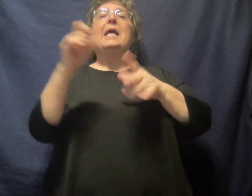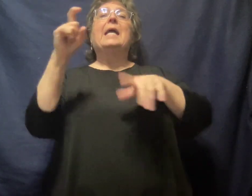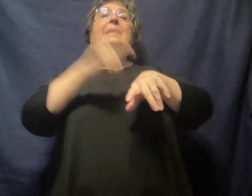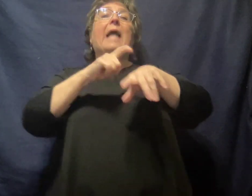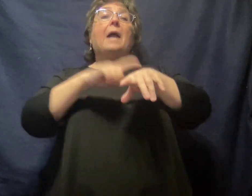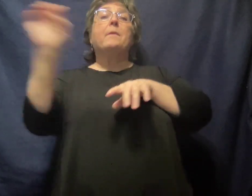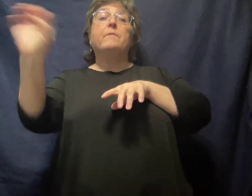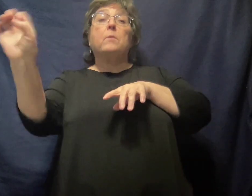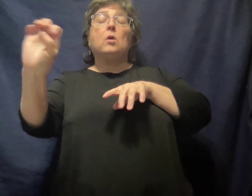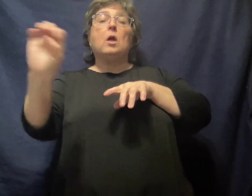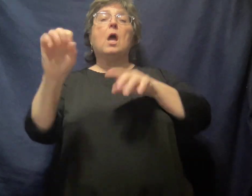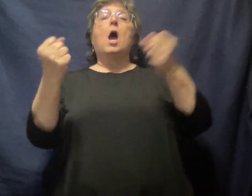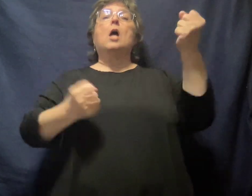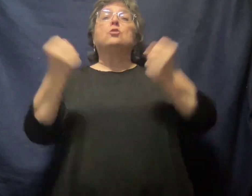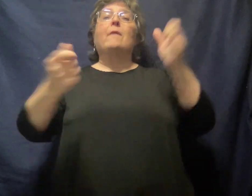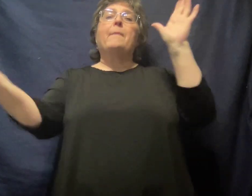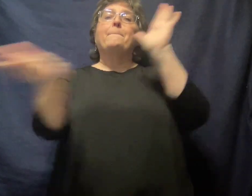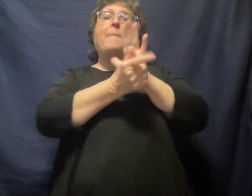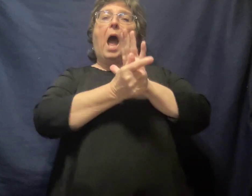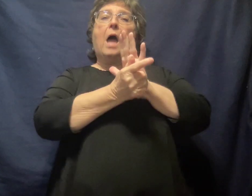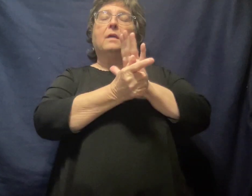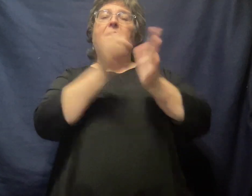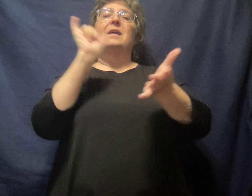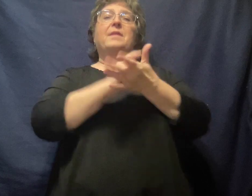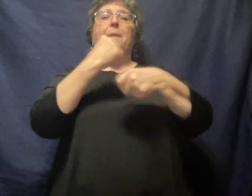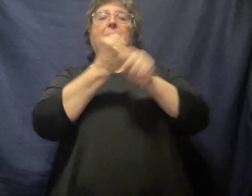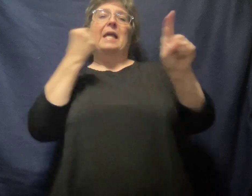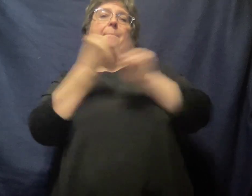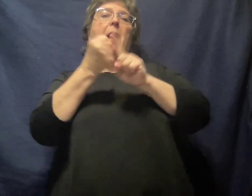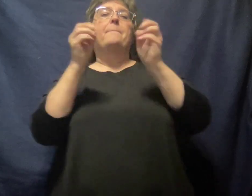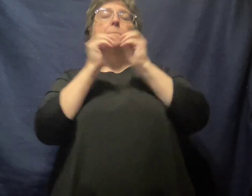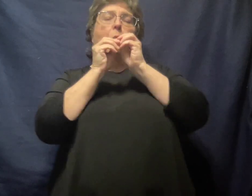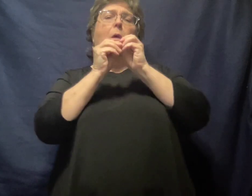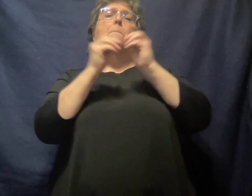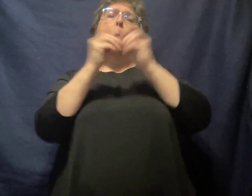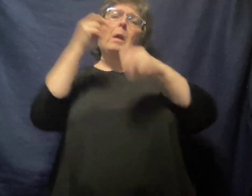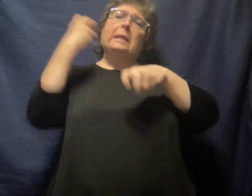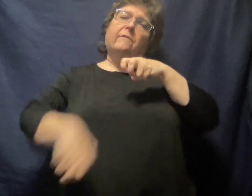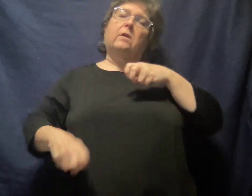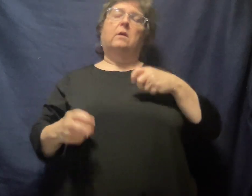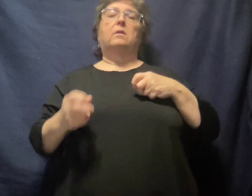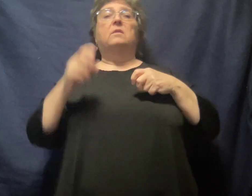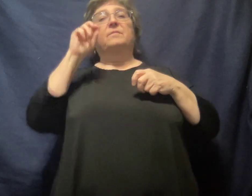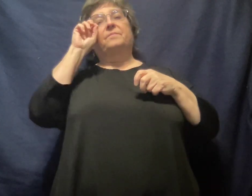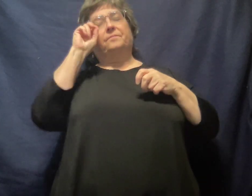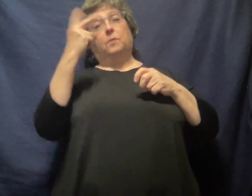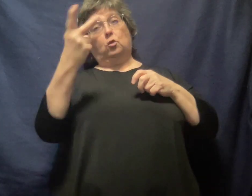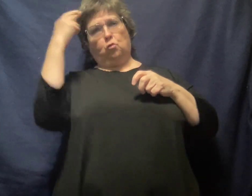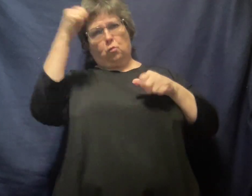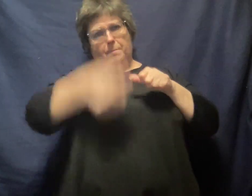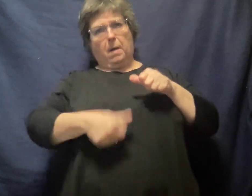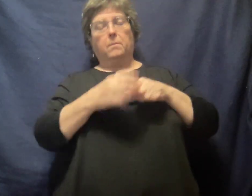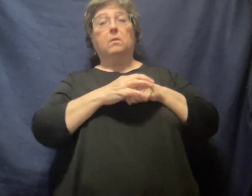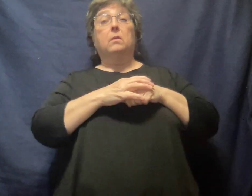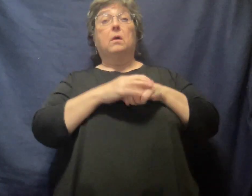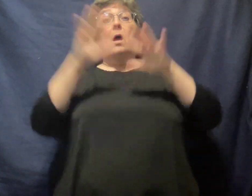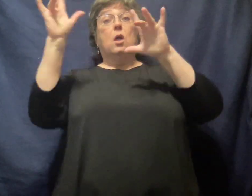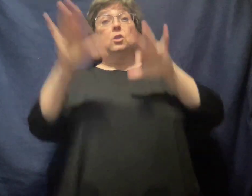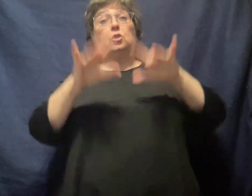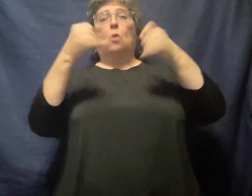driving ban, that impacts us even more and makes it much more difficult. A couple of things to remember. The snow is continuing to drift,